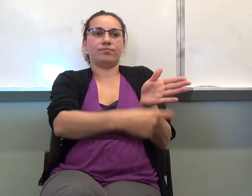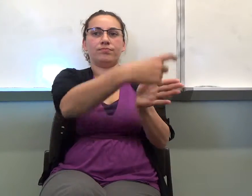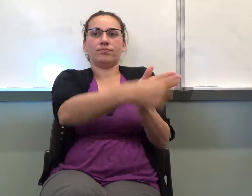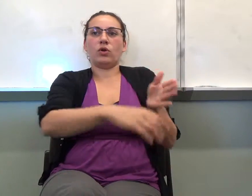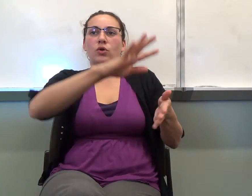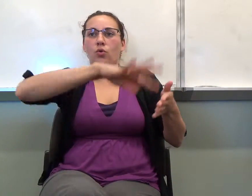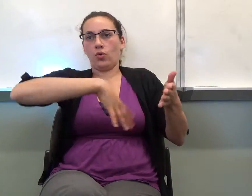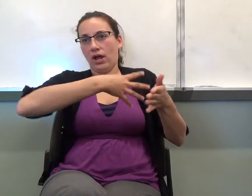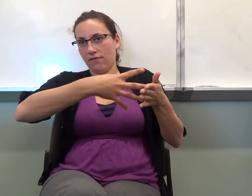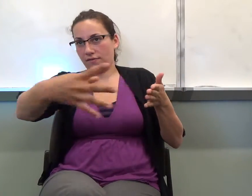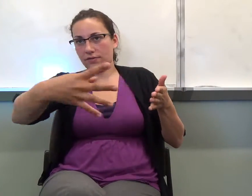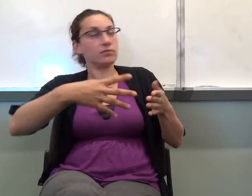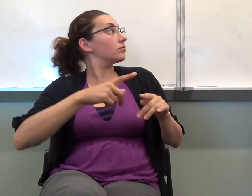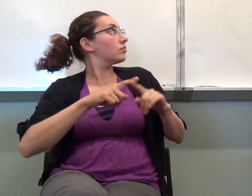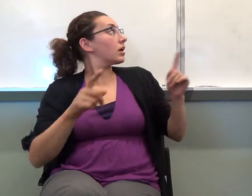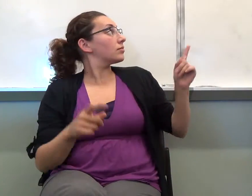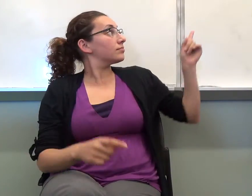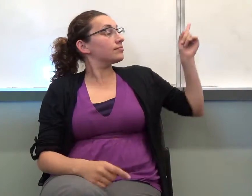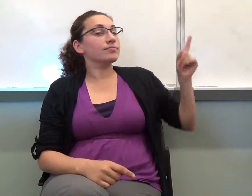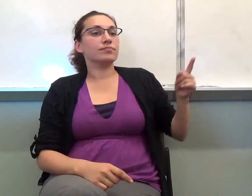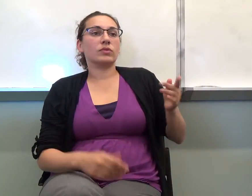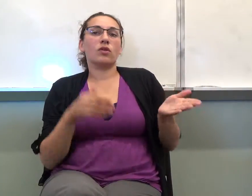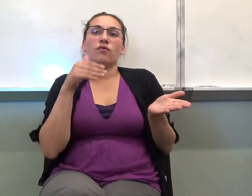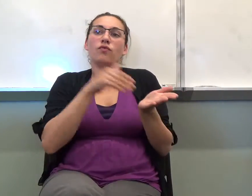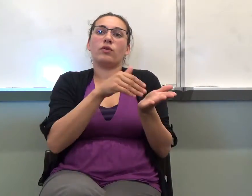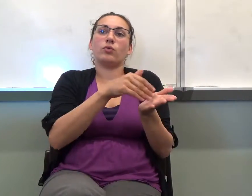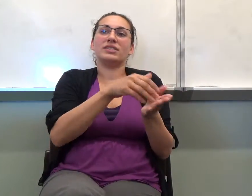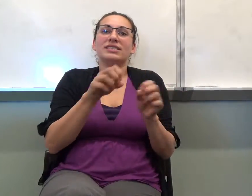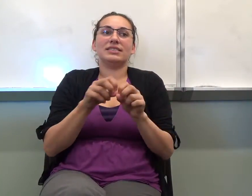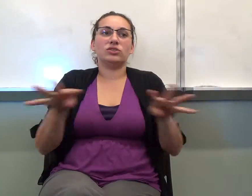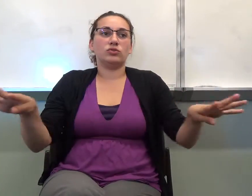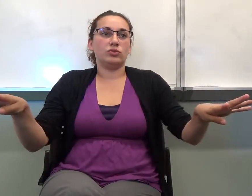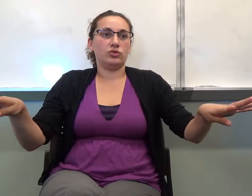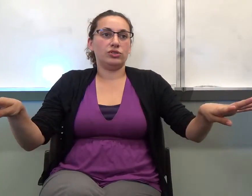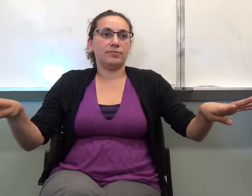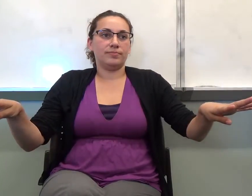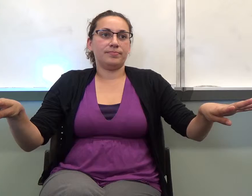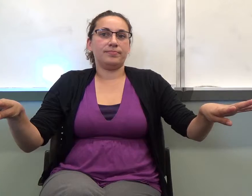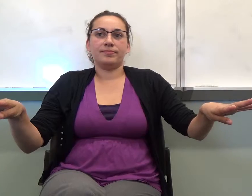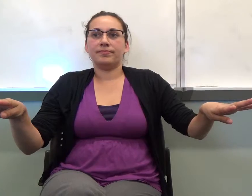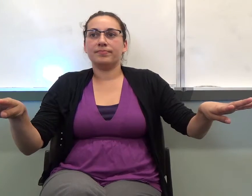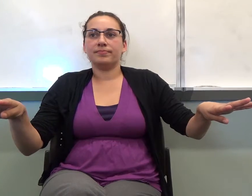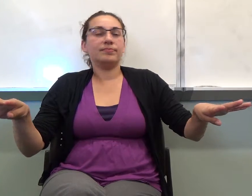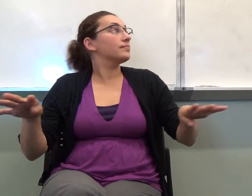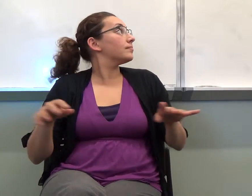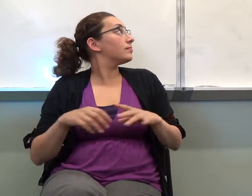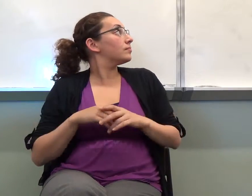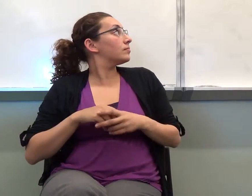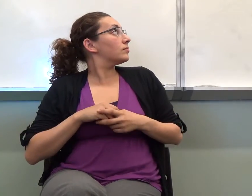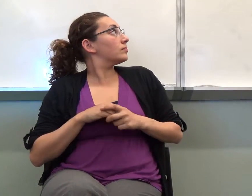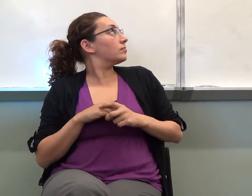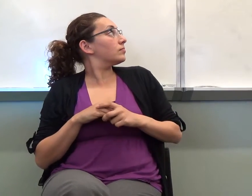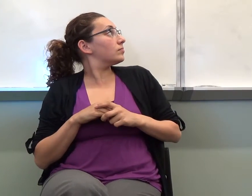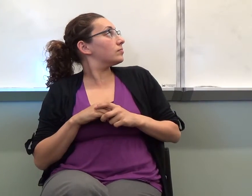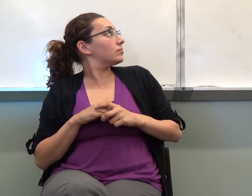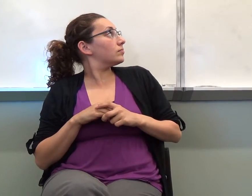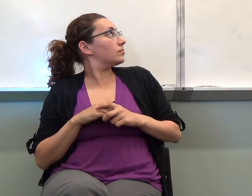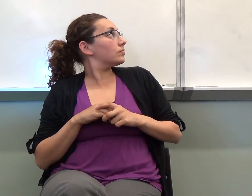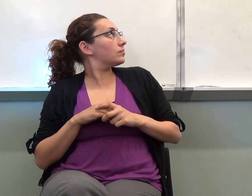the table for it, called the frequency distribution. And this is a special form